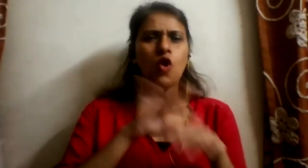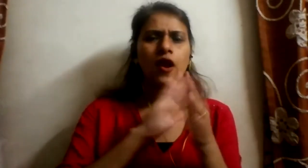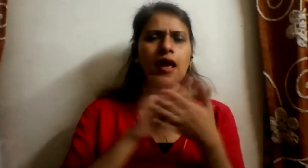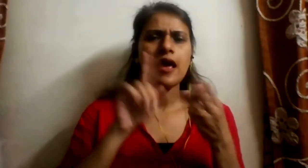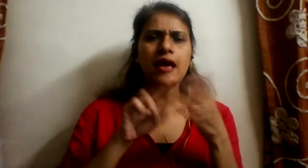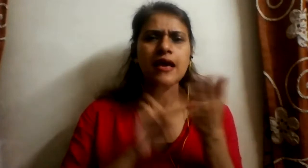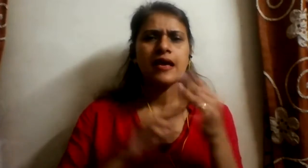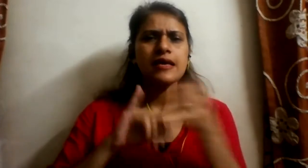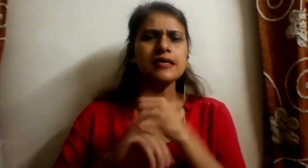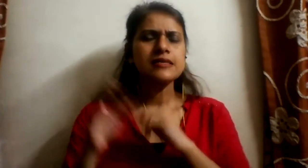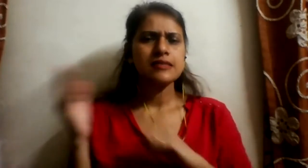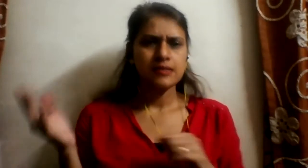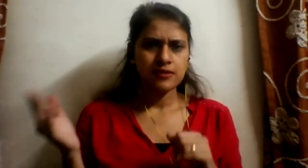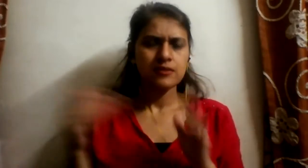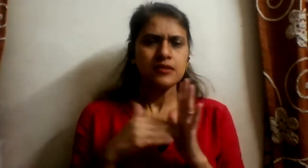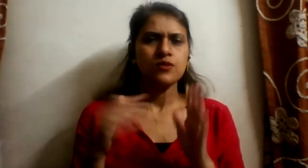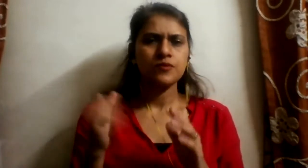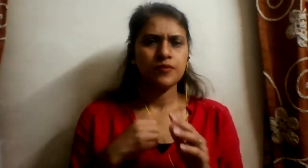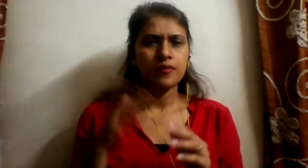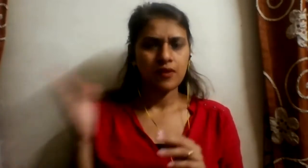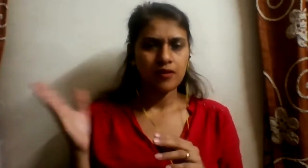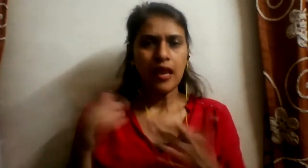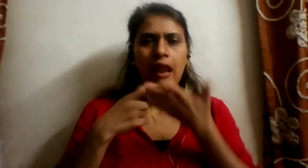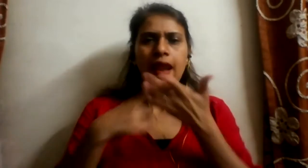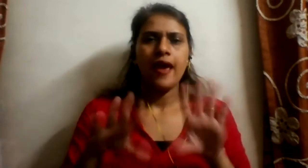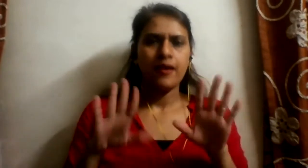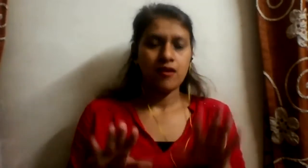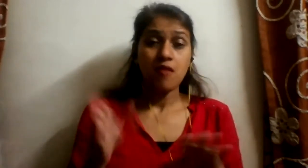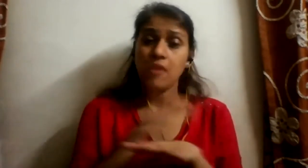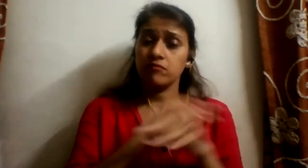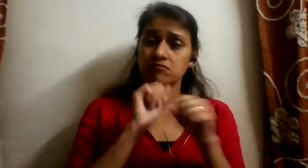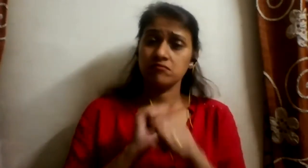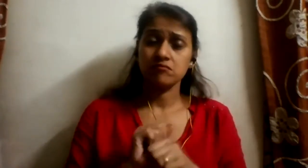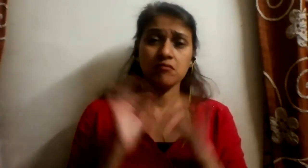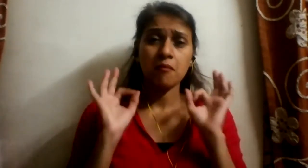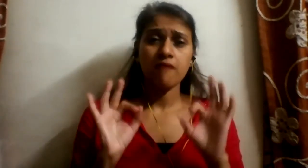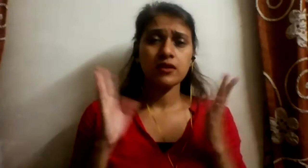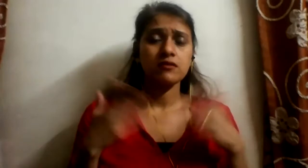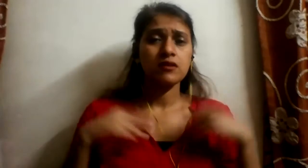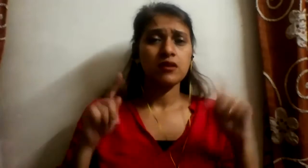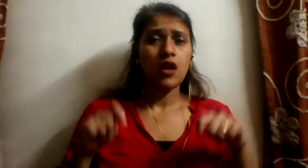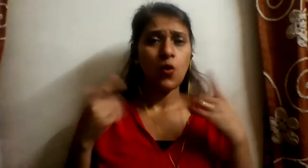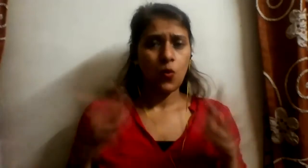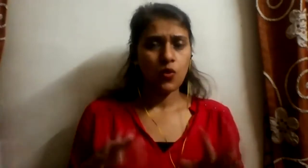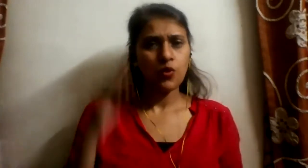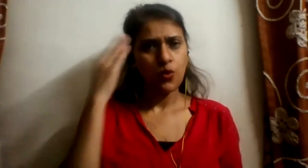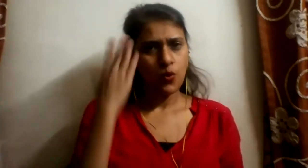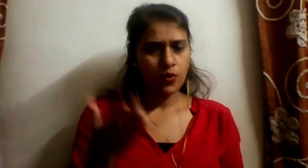was, who retired from judiciary. He was very functional judge. We all know about Justice Zakaria Muhammad